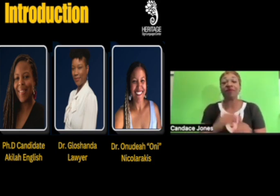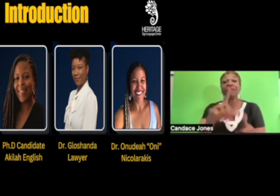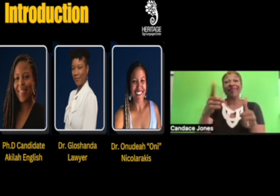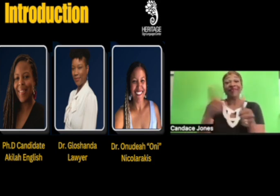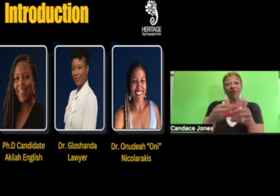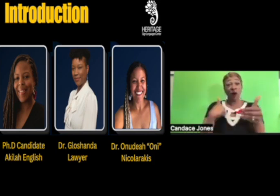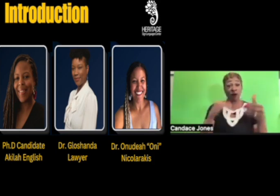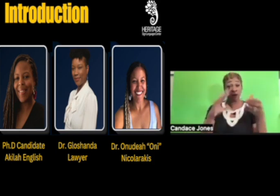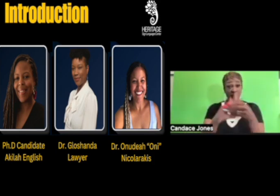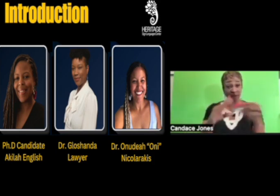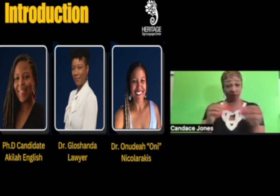in deaf education.